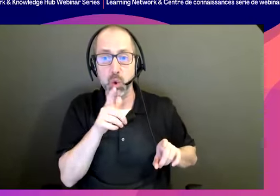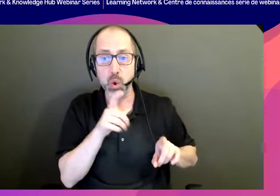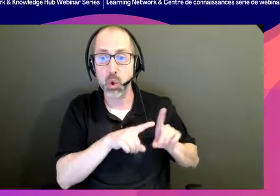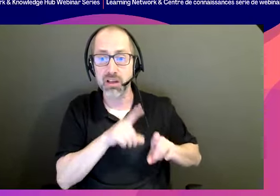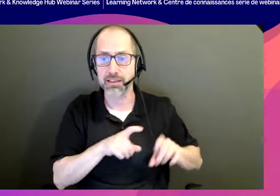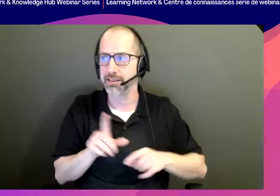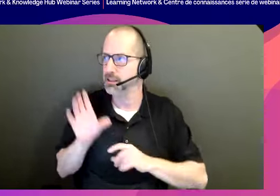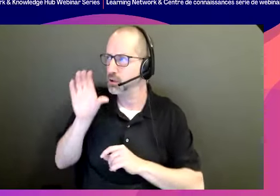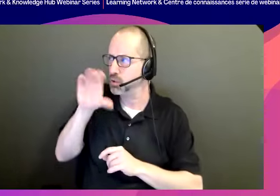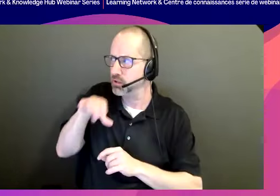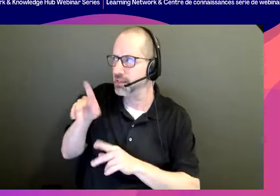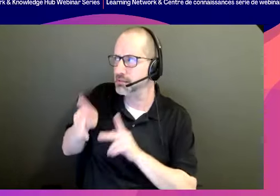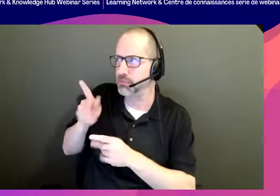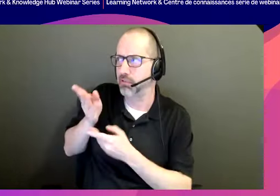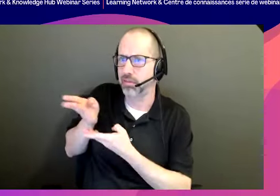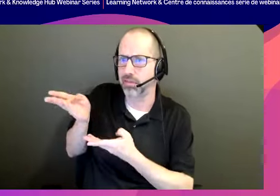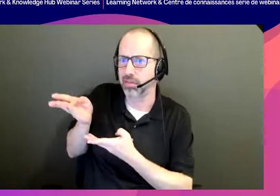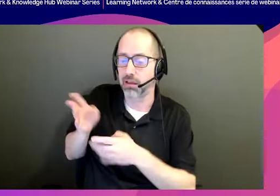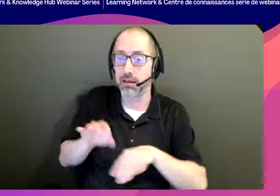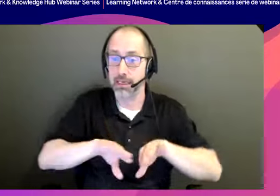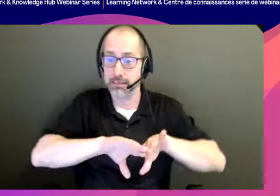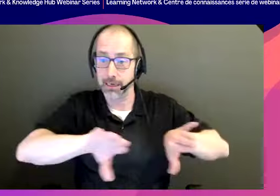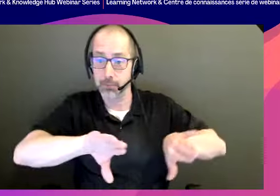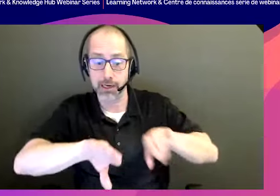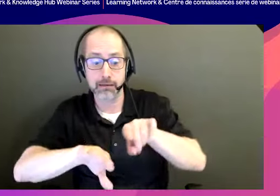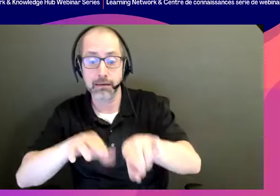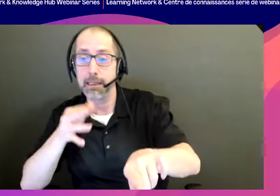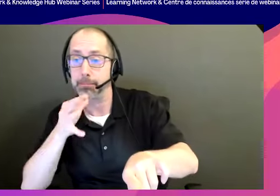in the other room, the mother's being questioned by